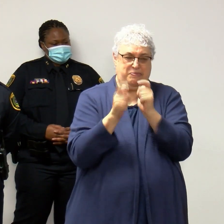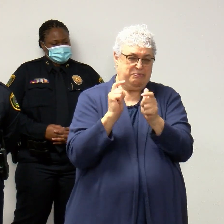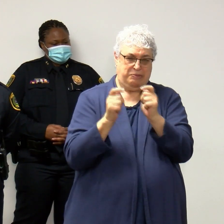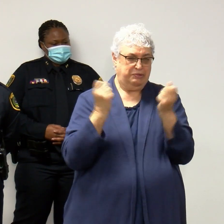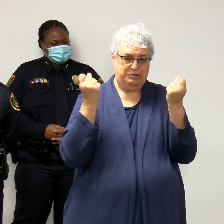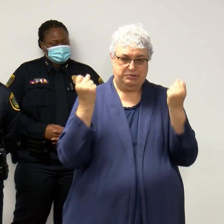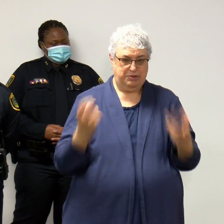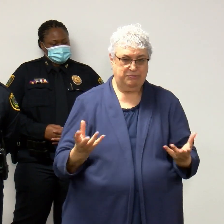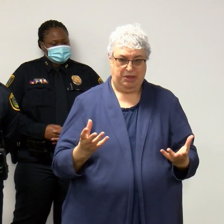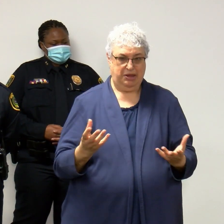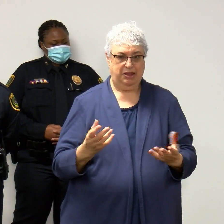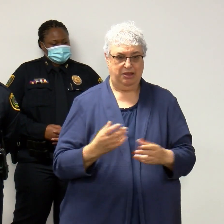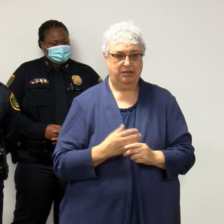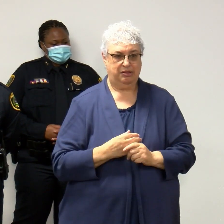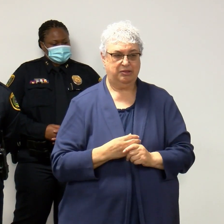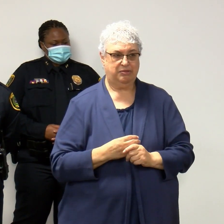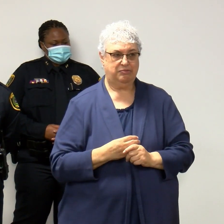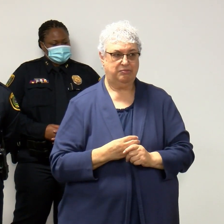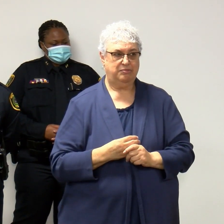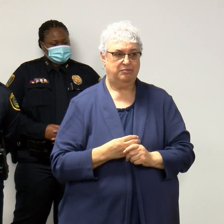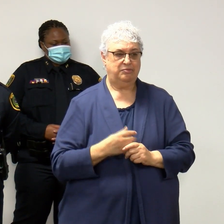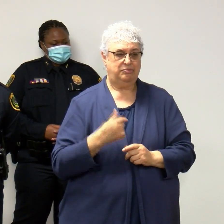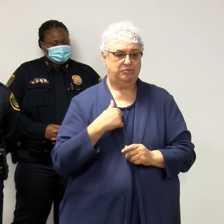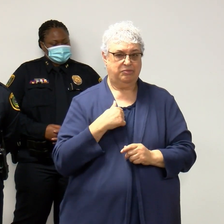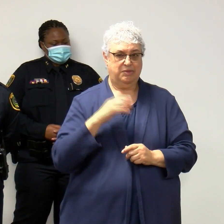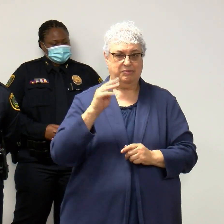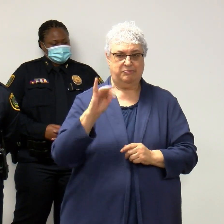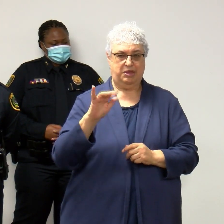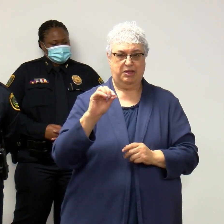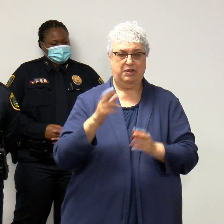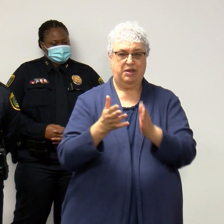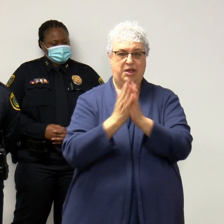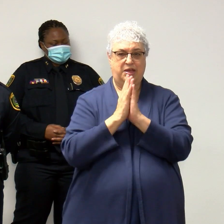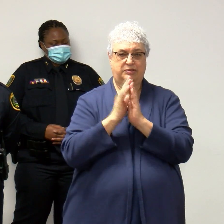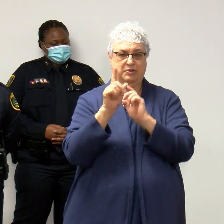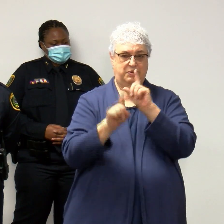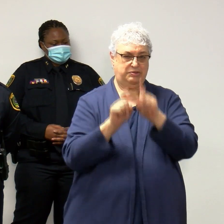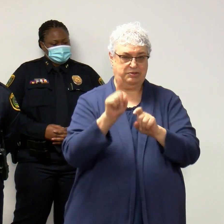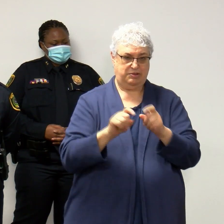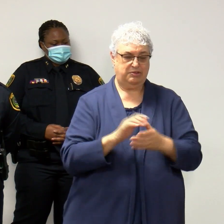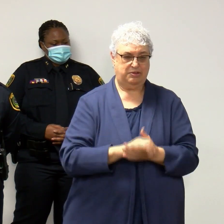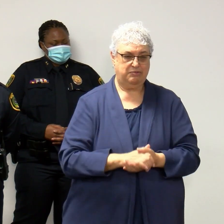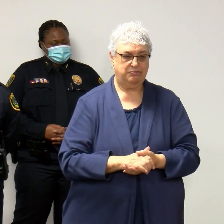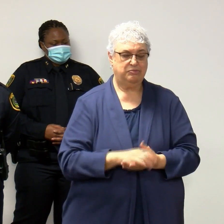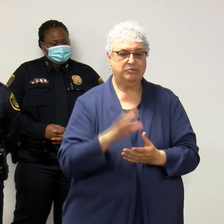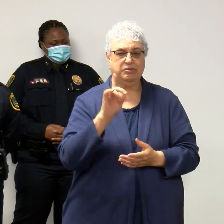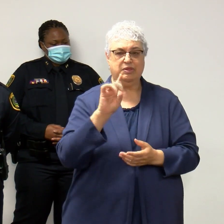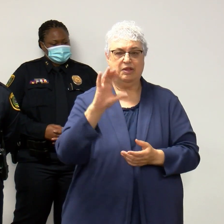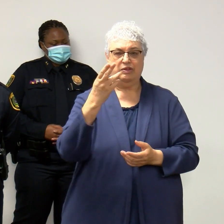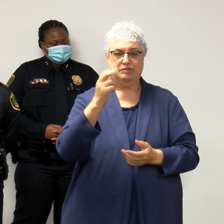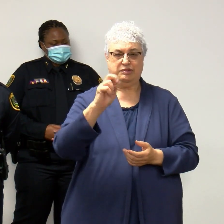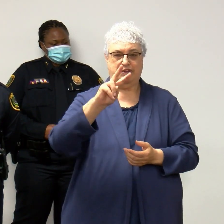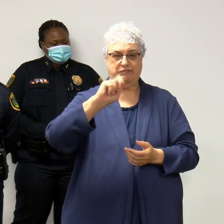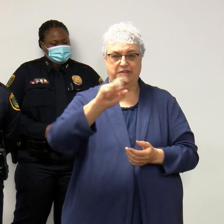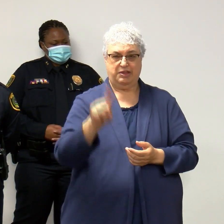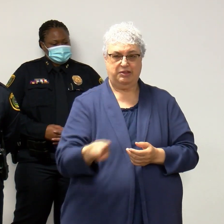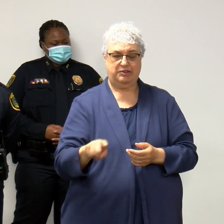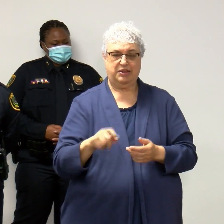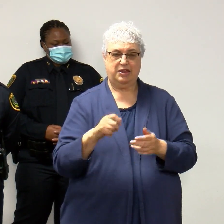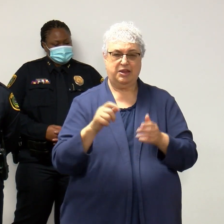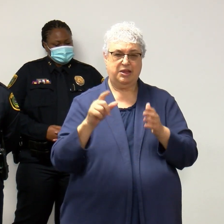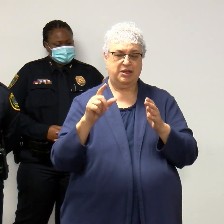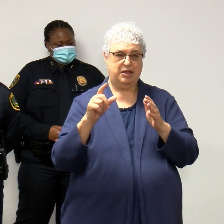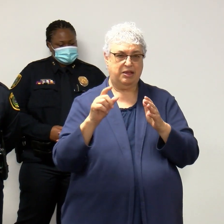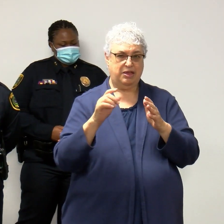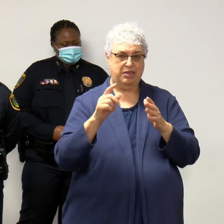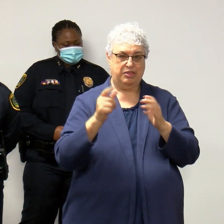used, I have, as mayor of this city, asked several questions. Did Mr. Chavez pose an immediate